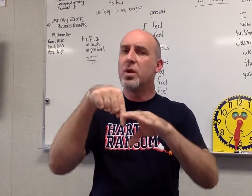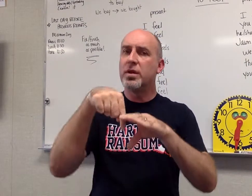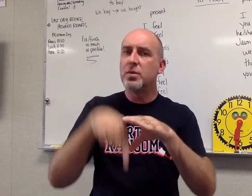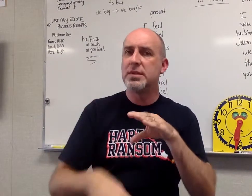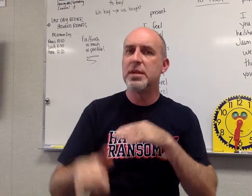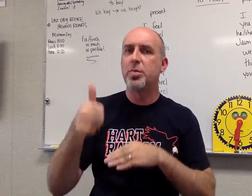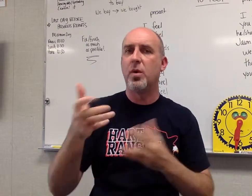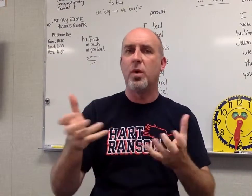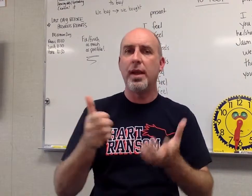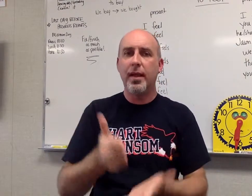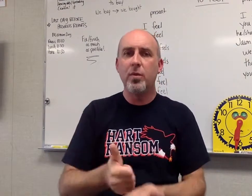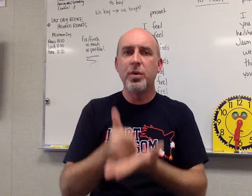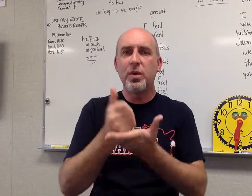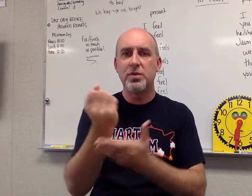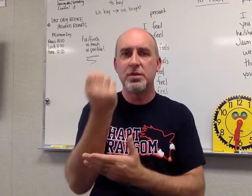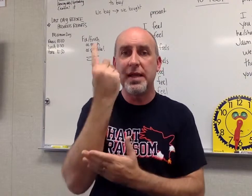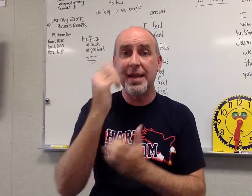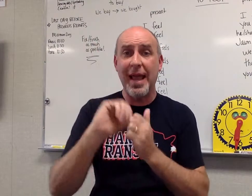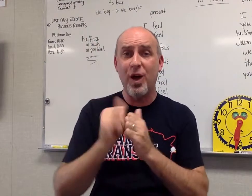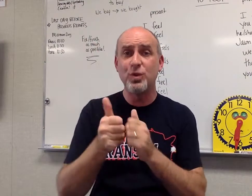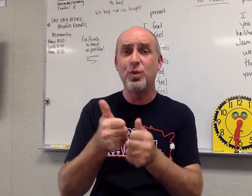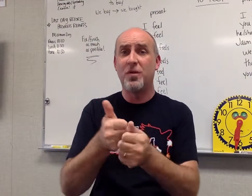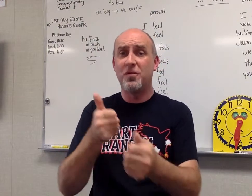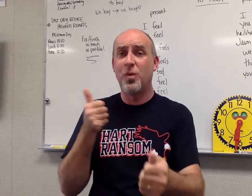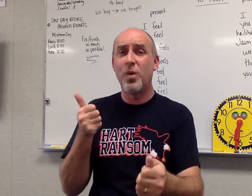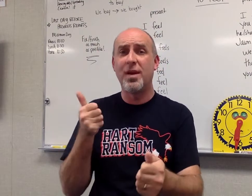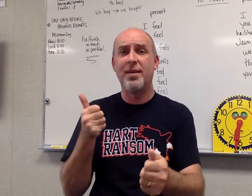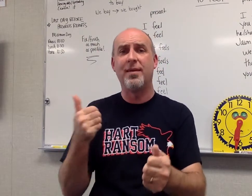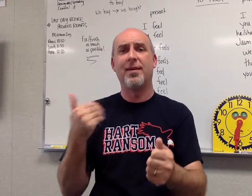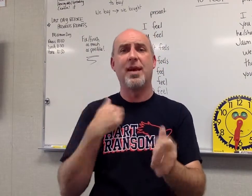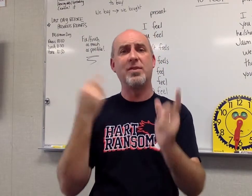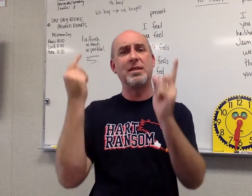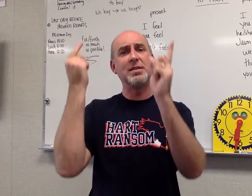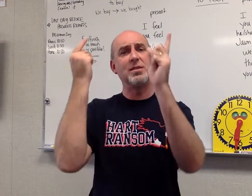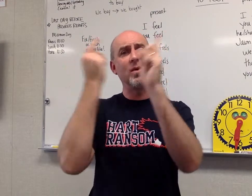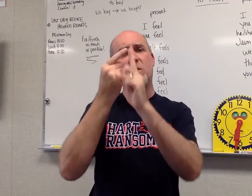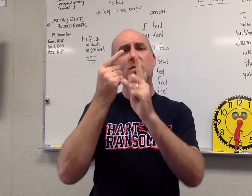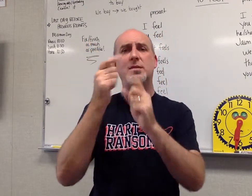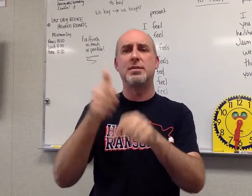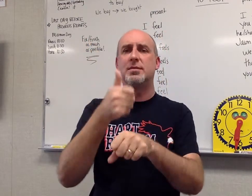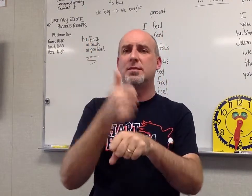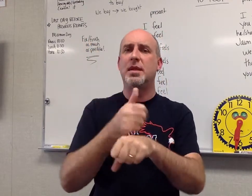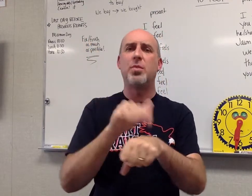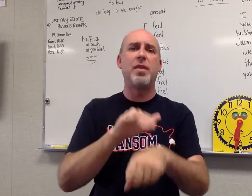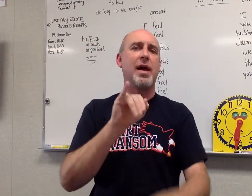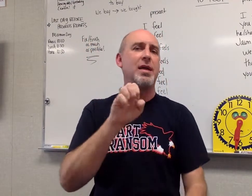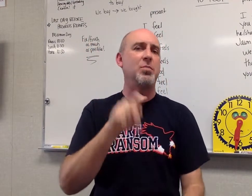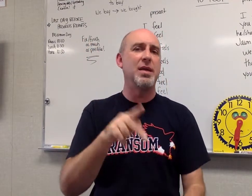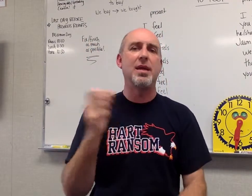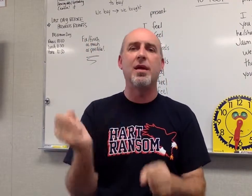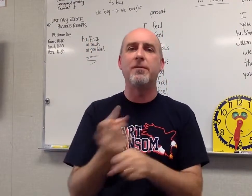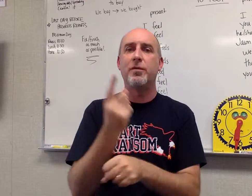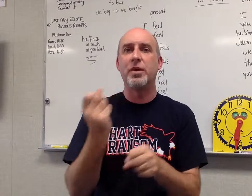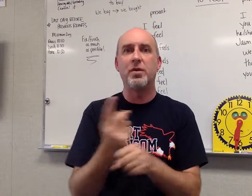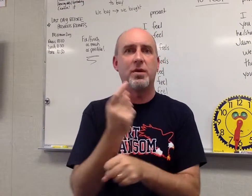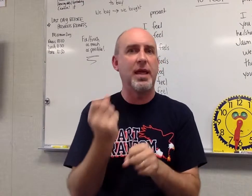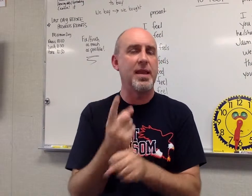to go deeper. I want to help you understand how to avoid having these goals set up on the IEP every year again and